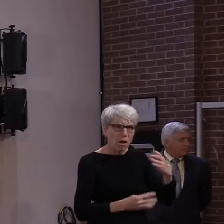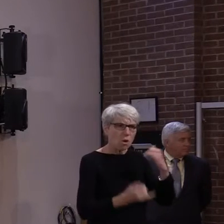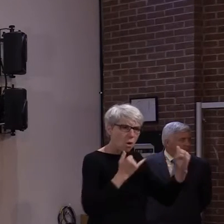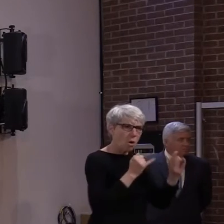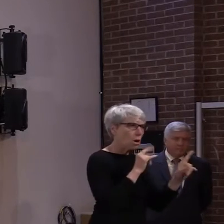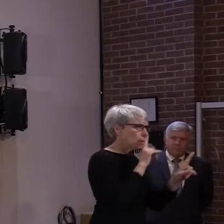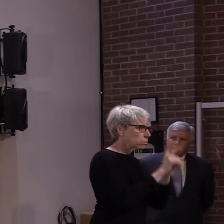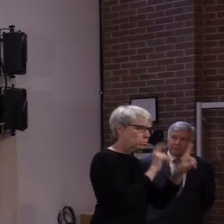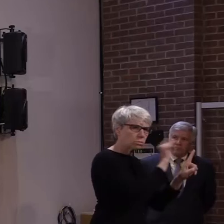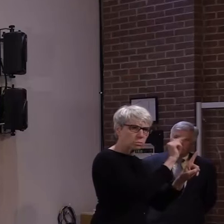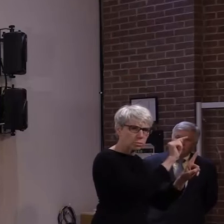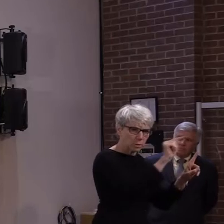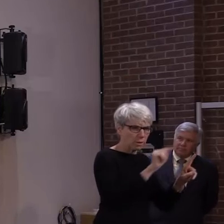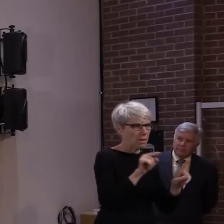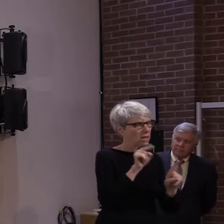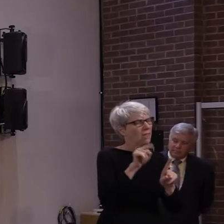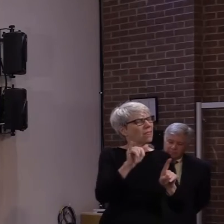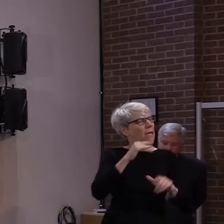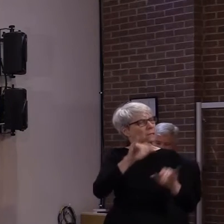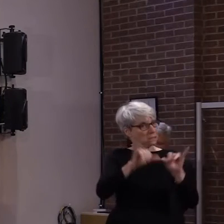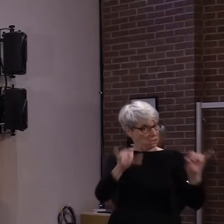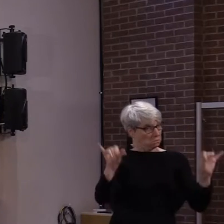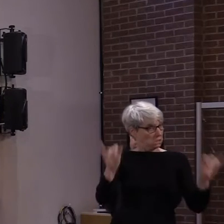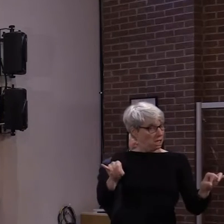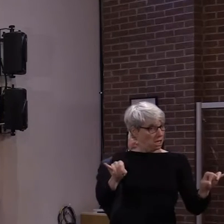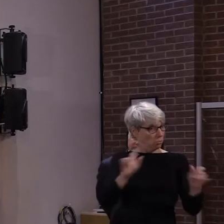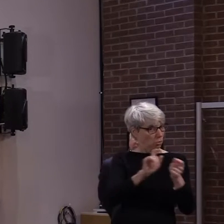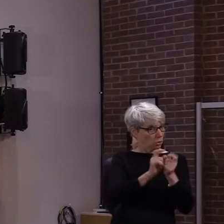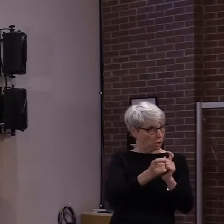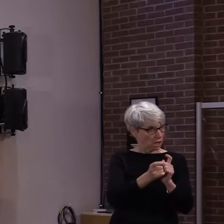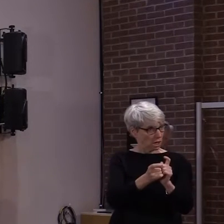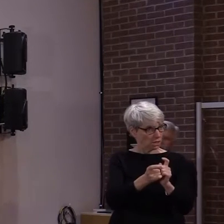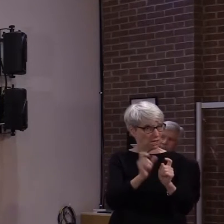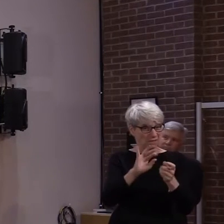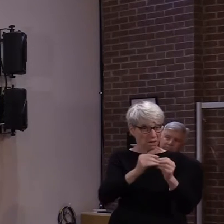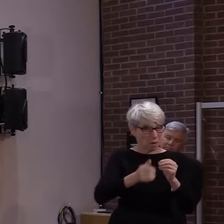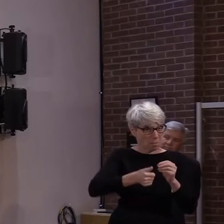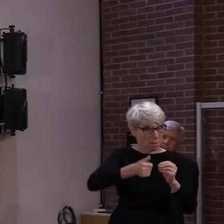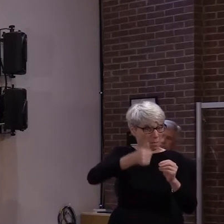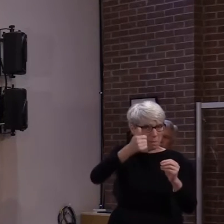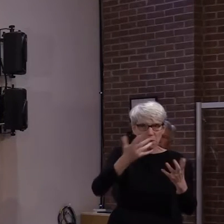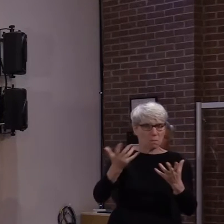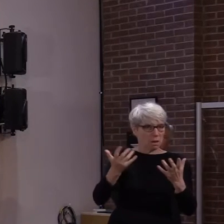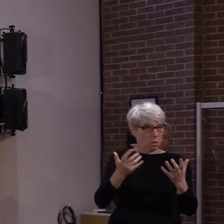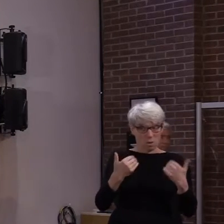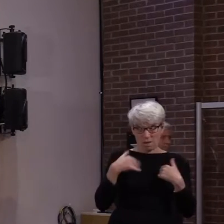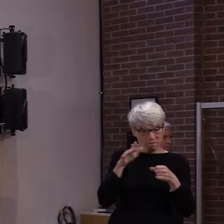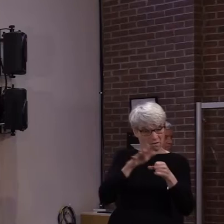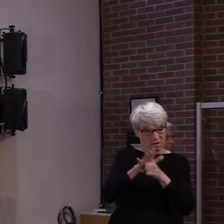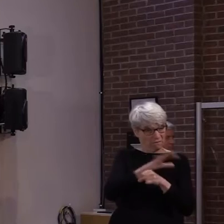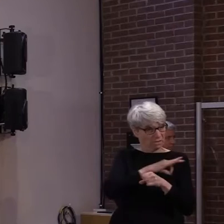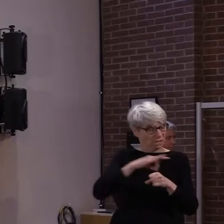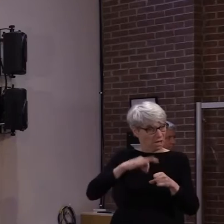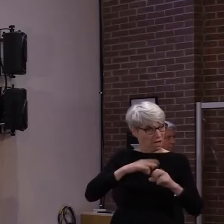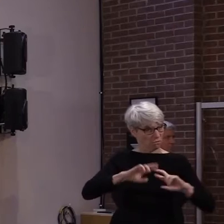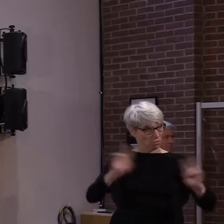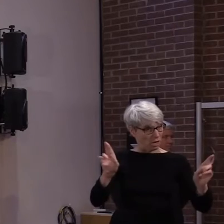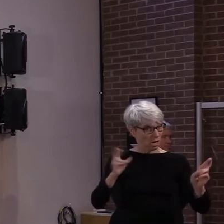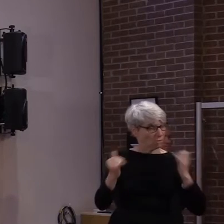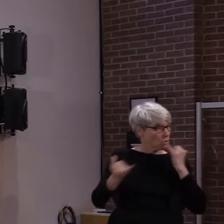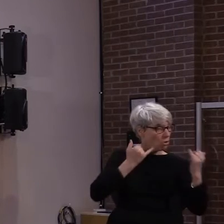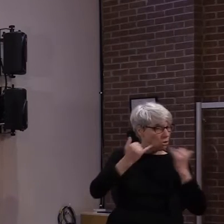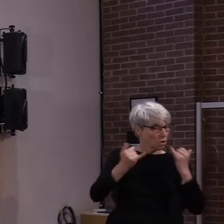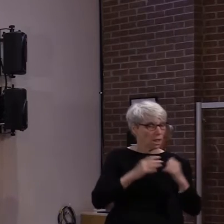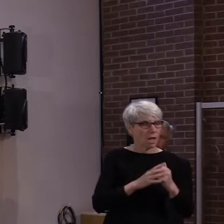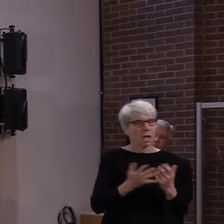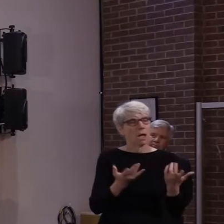number because it's increasing every day. We more go by the number of cases that we could actually do contact tracing